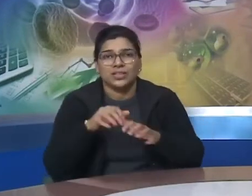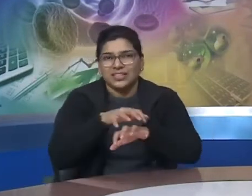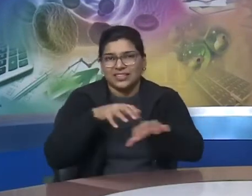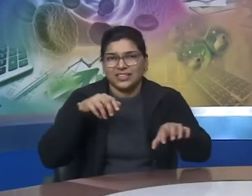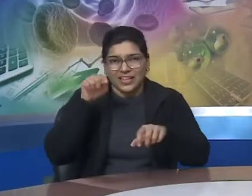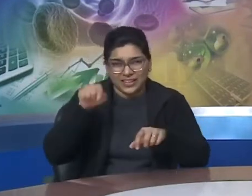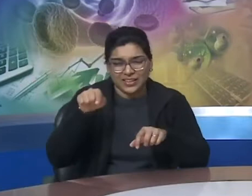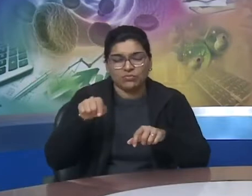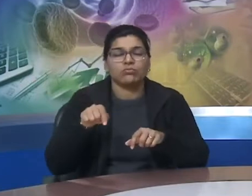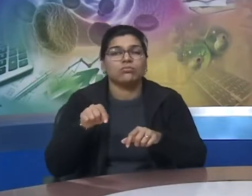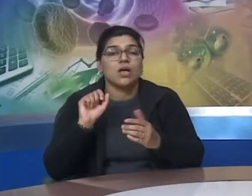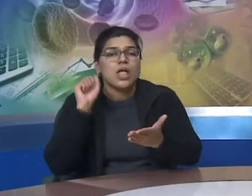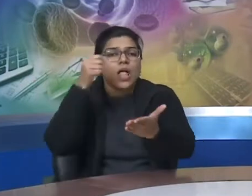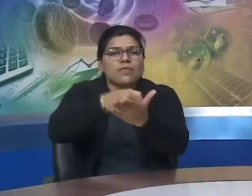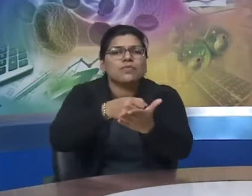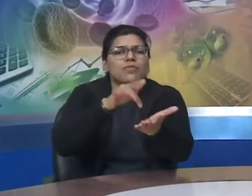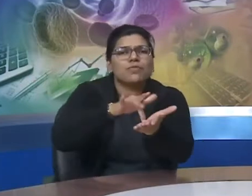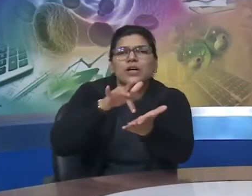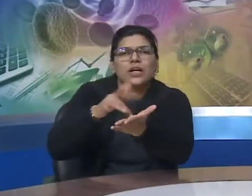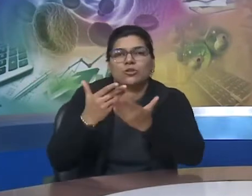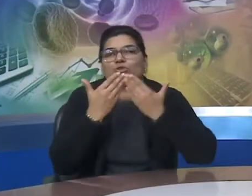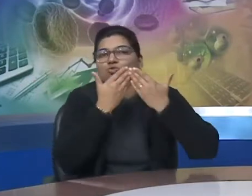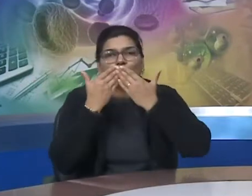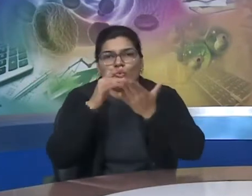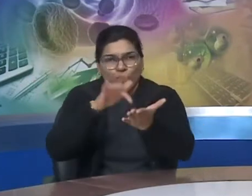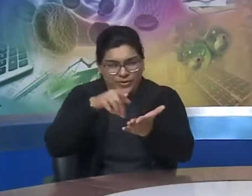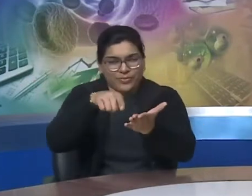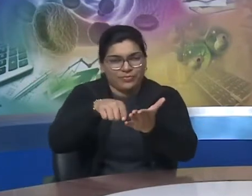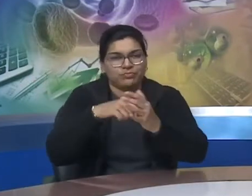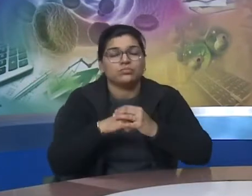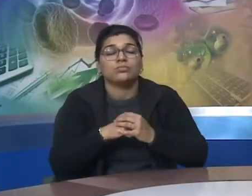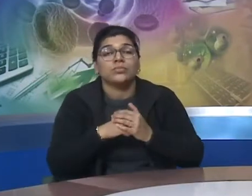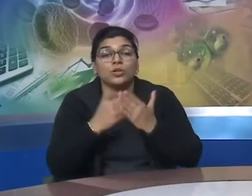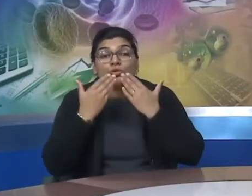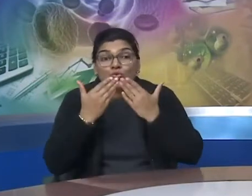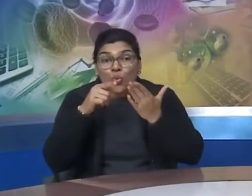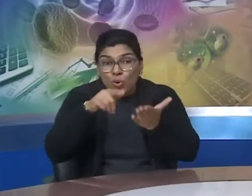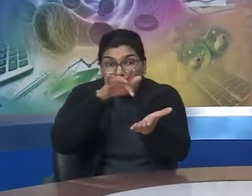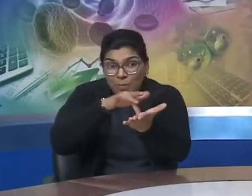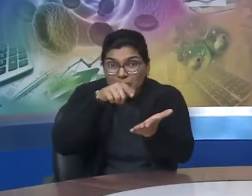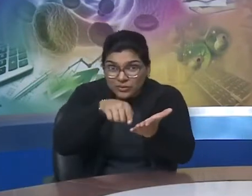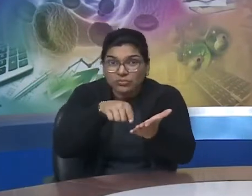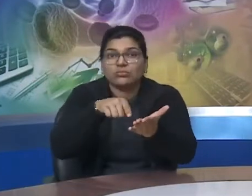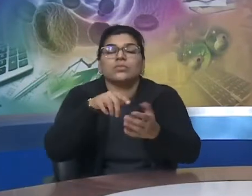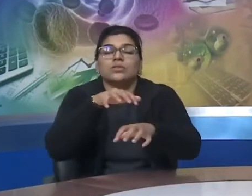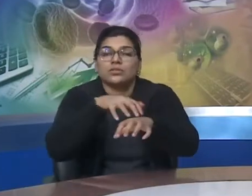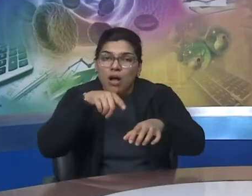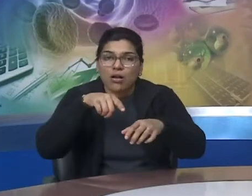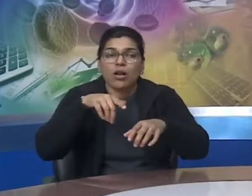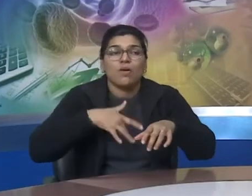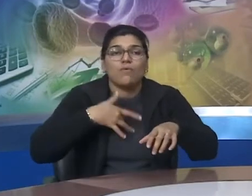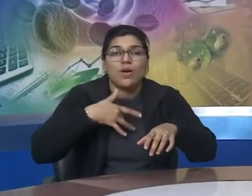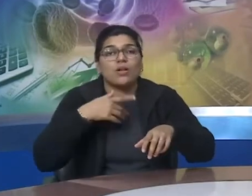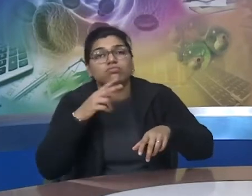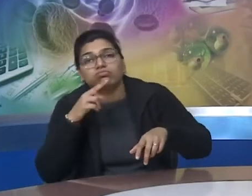Remember, in part 1 of the story, a tiger came to